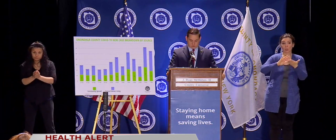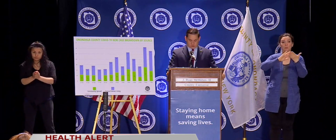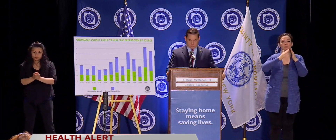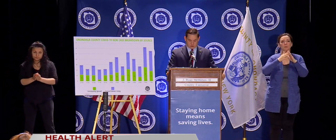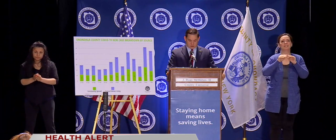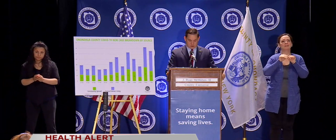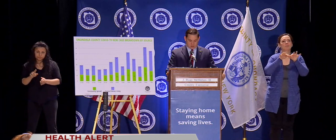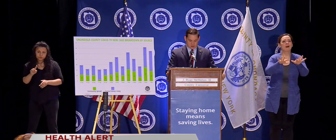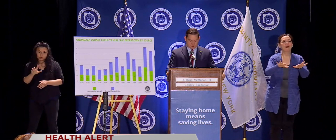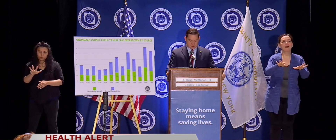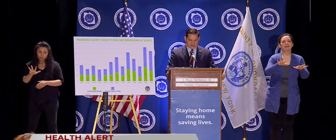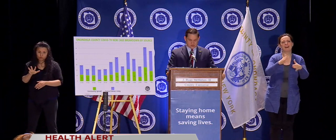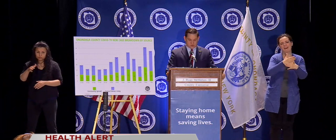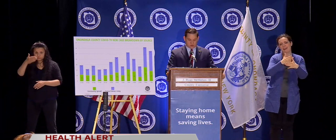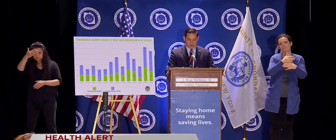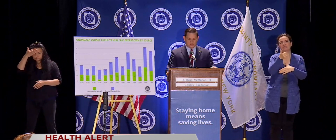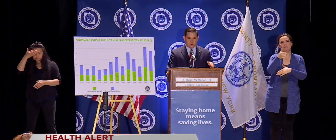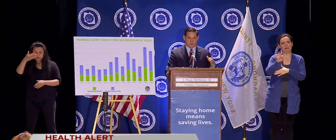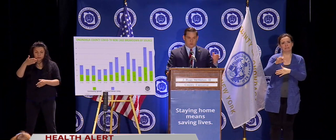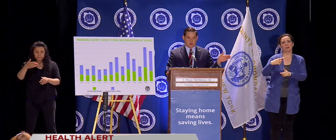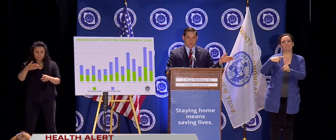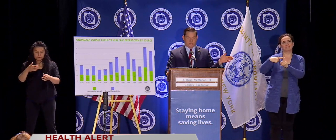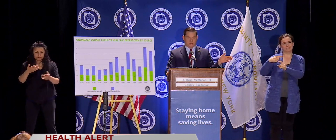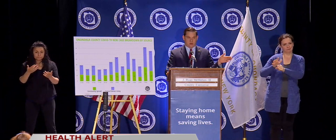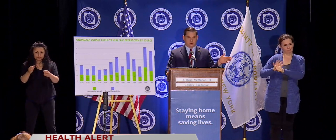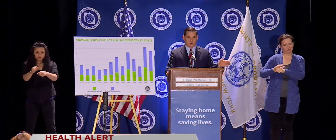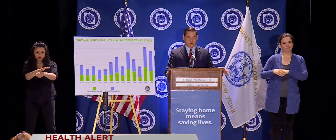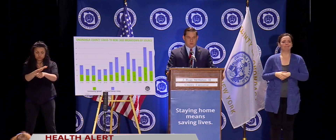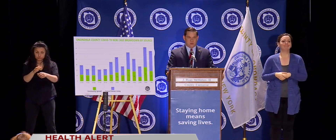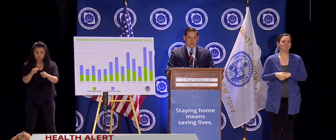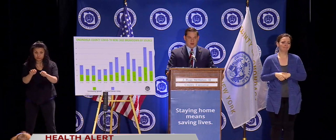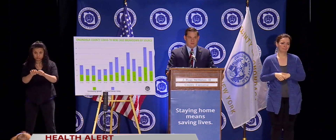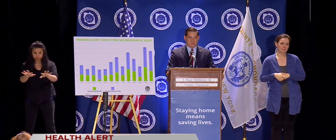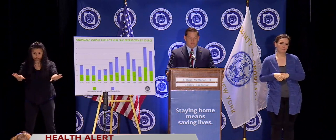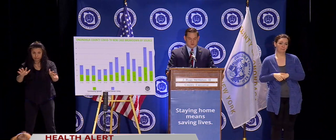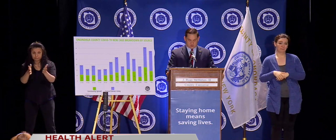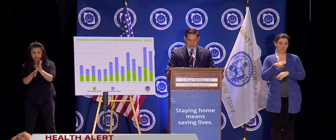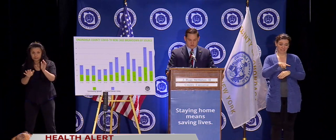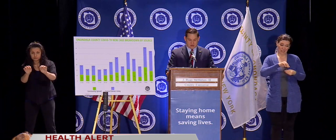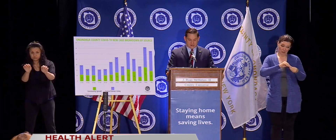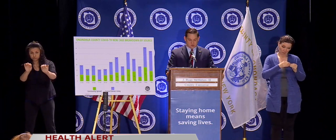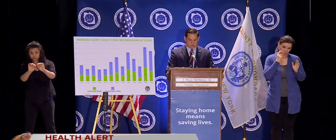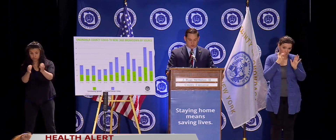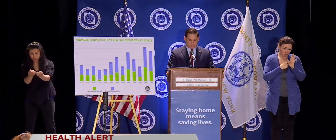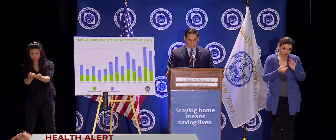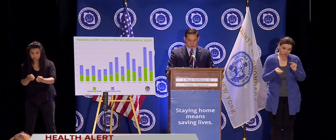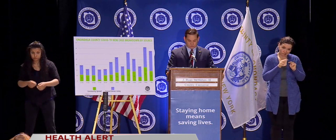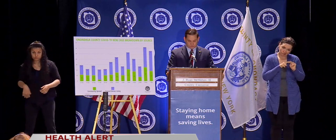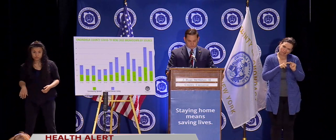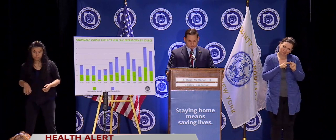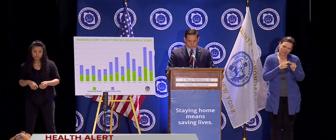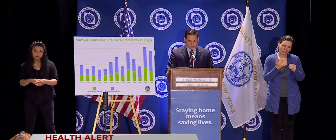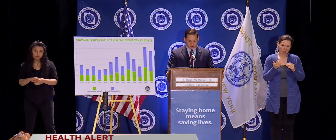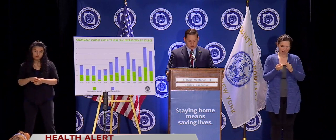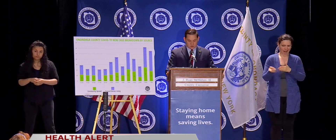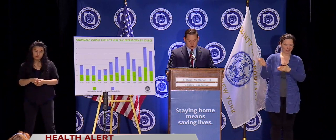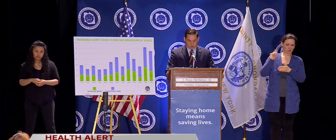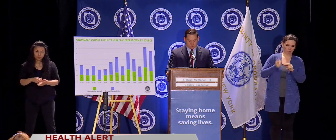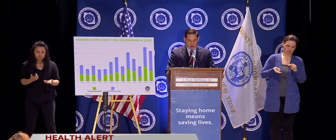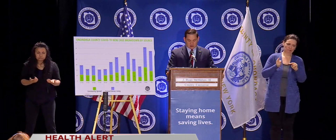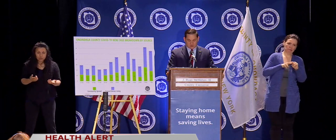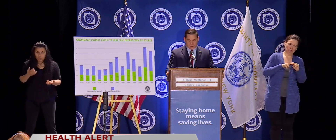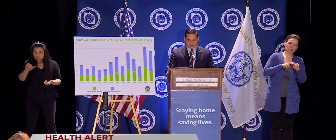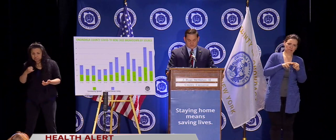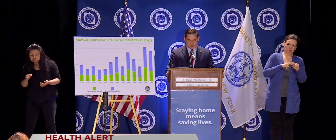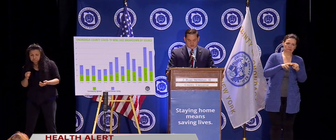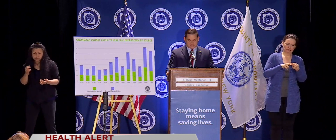There's certainly not as good as where we were a week ago, but certainly manageable numbers.